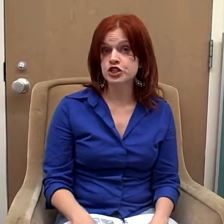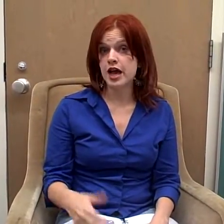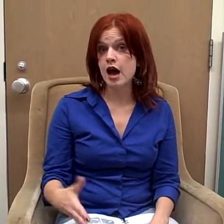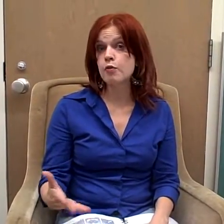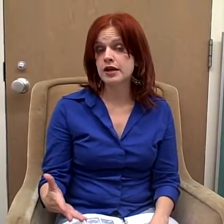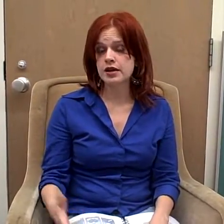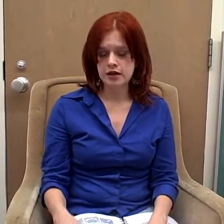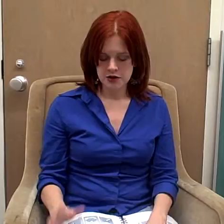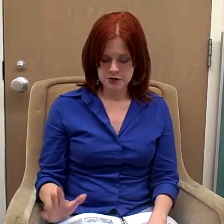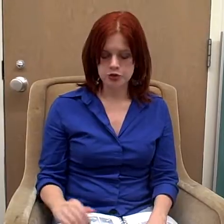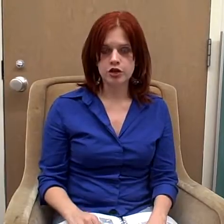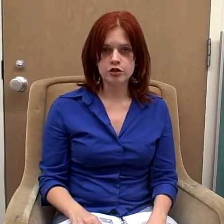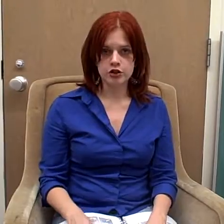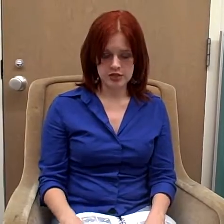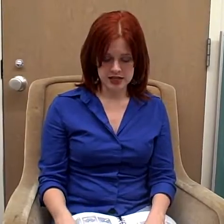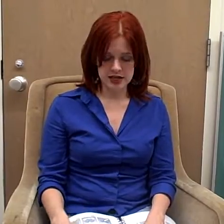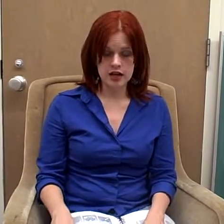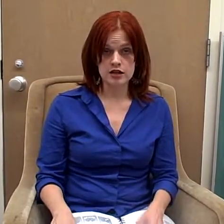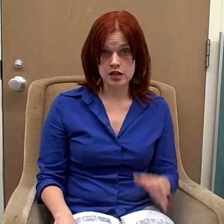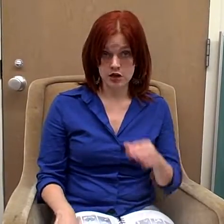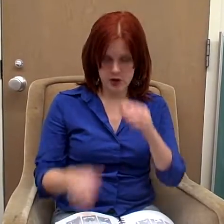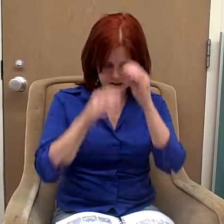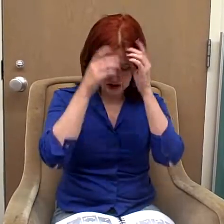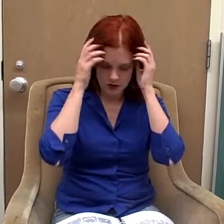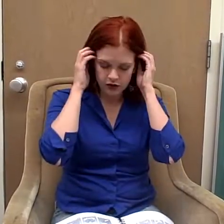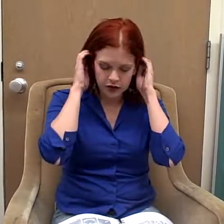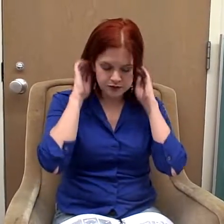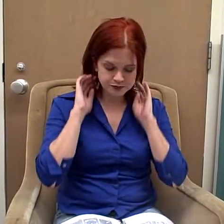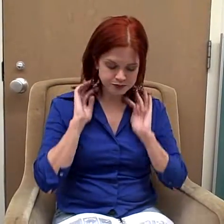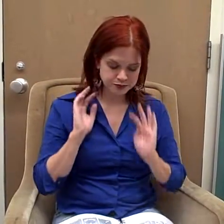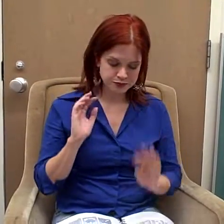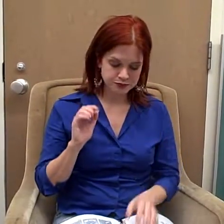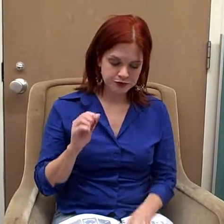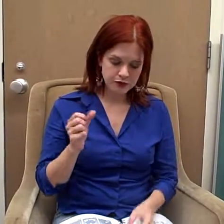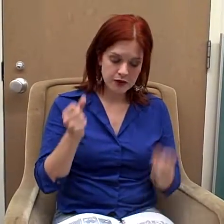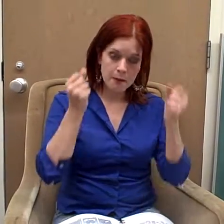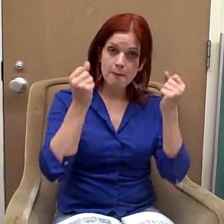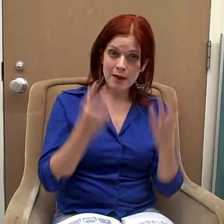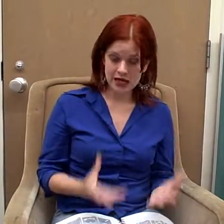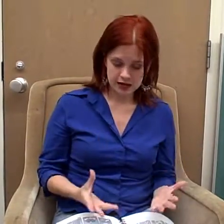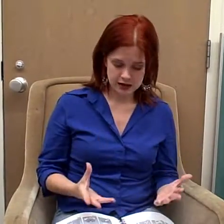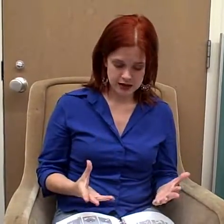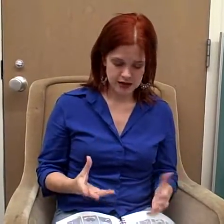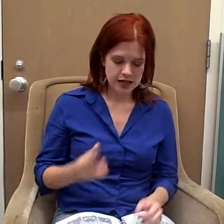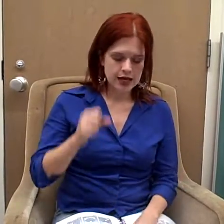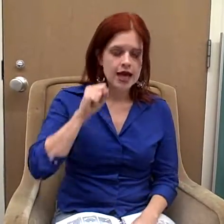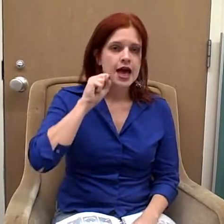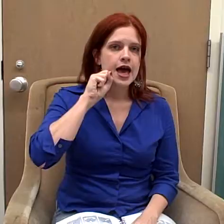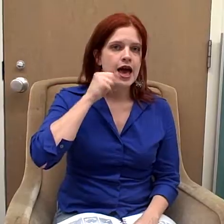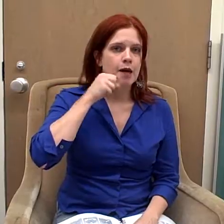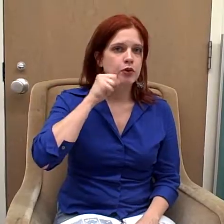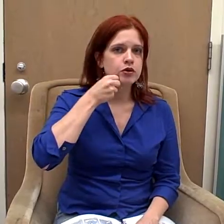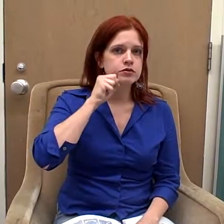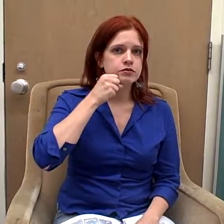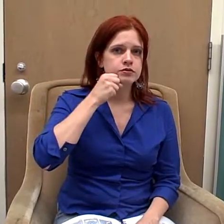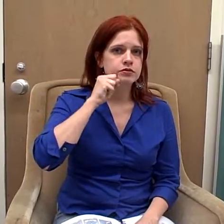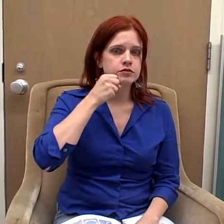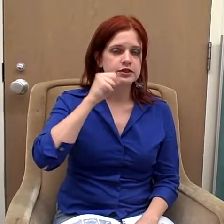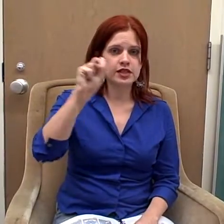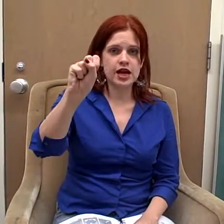how many, which we're going to learn in a second, and I'll tell you why it's different then. Many. Apple is an S